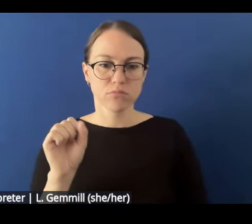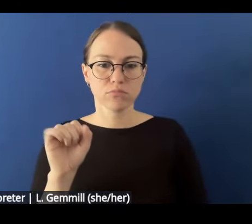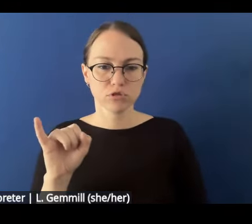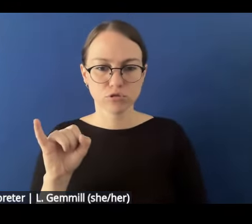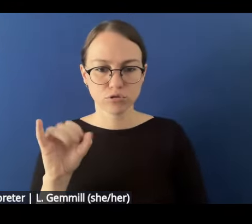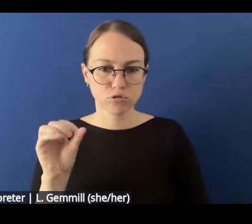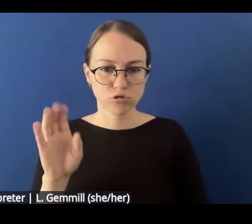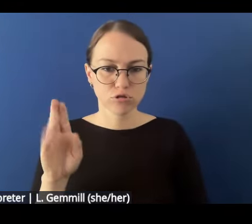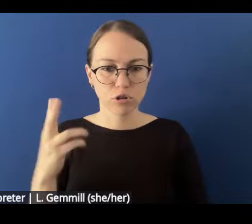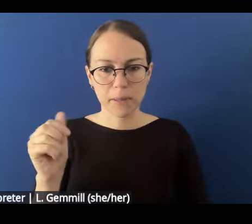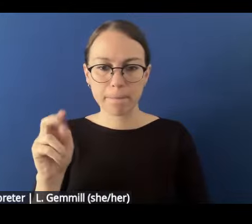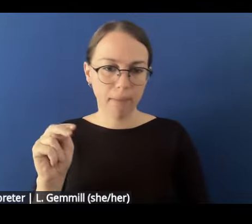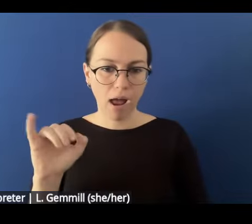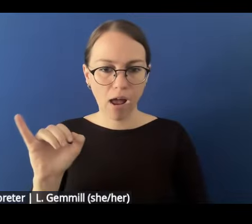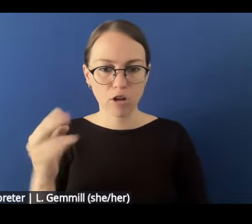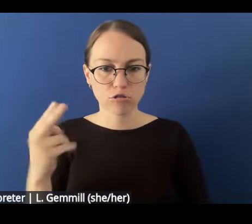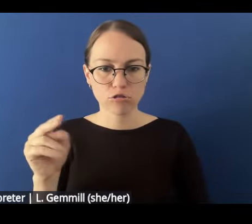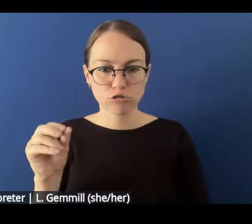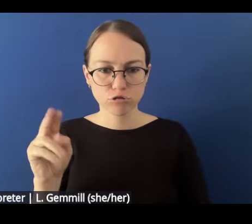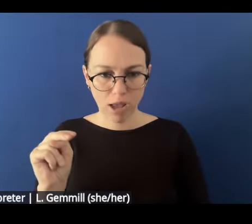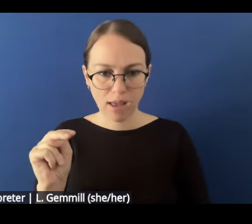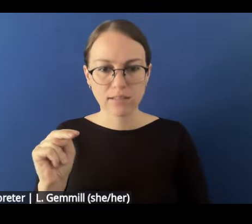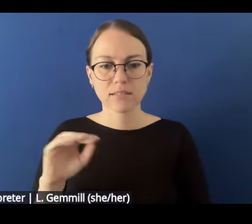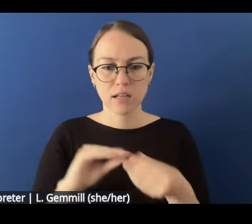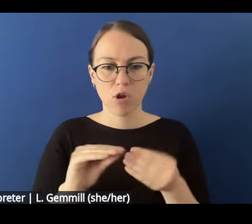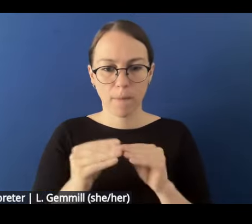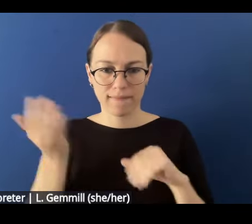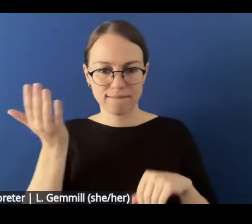number 15. Thank you.